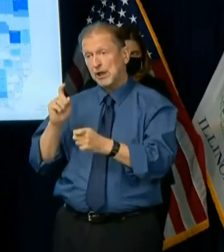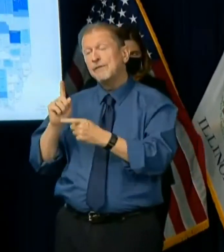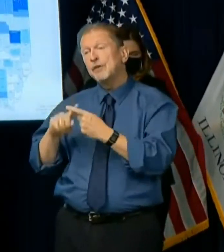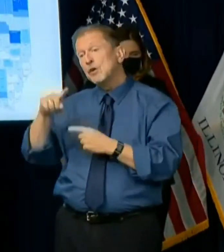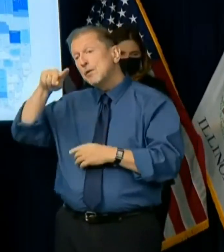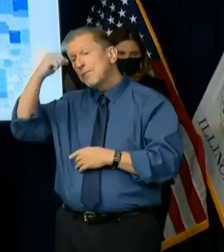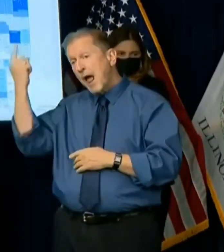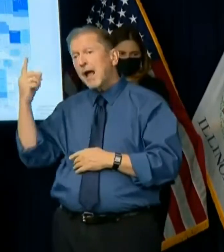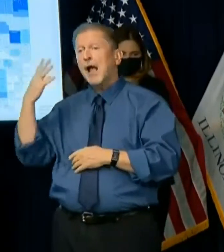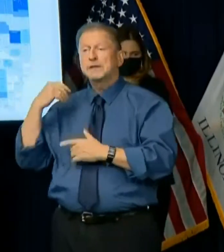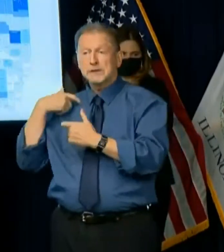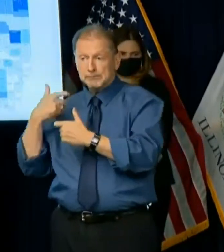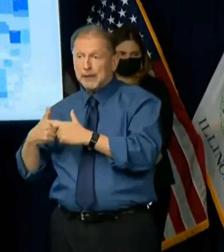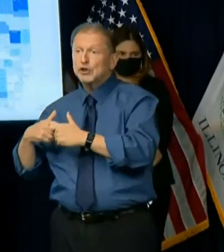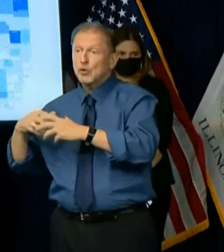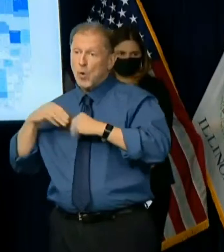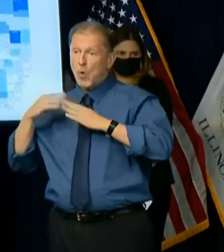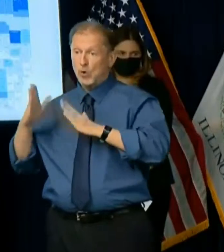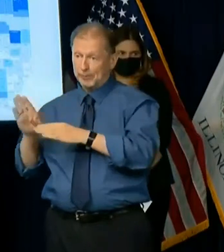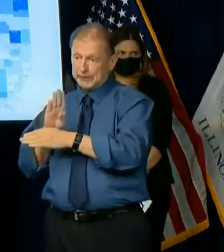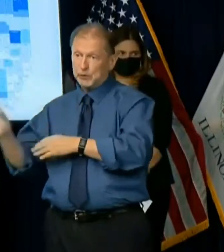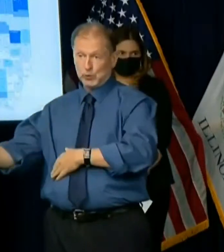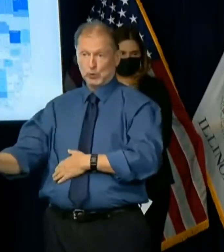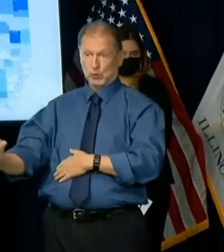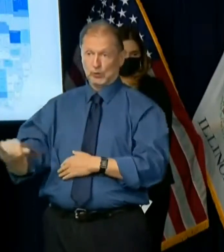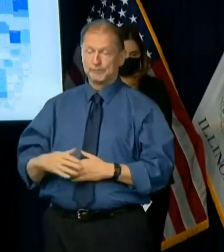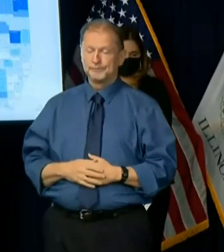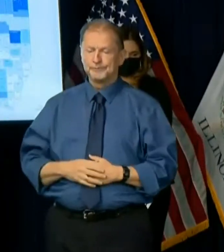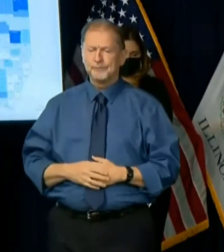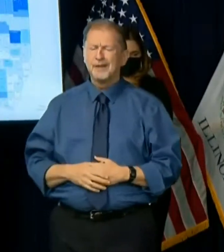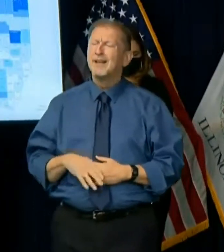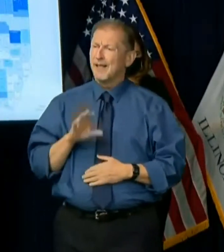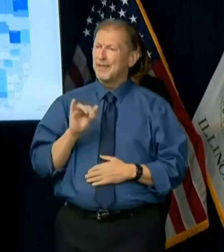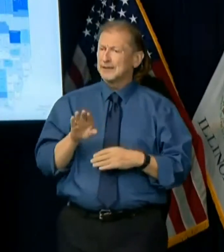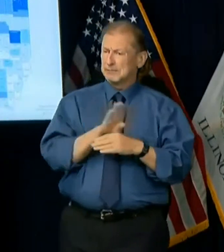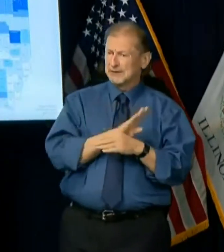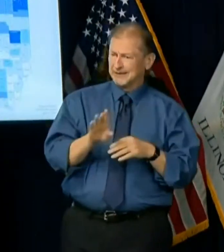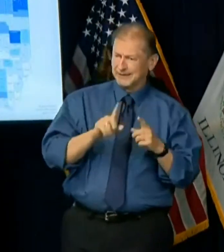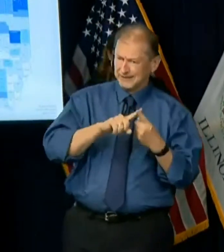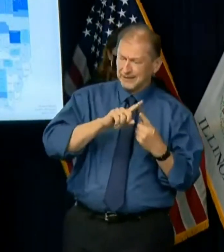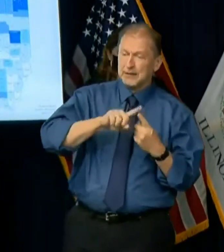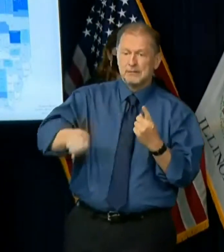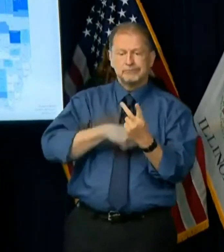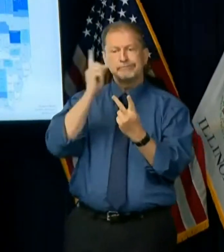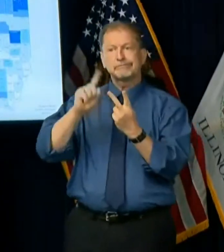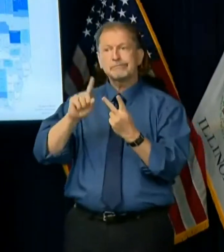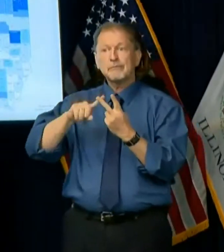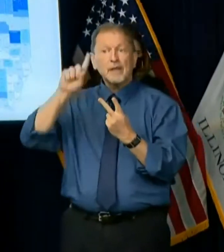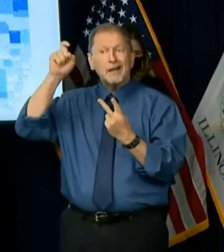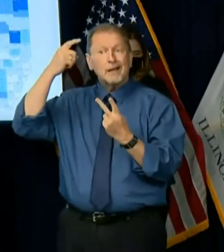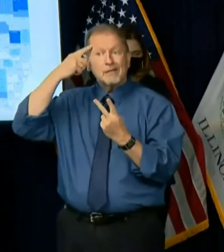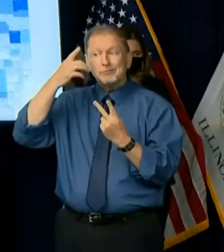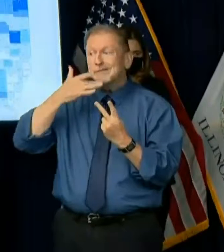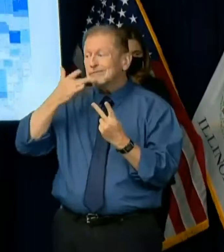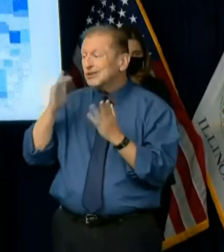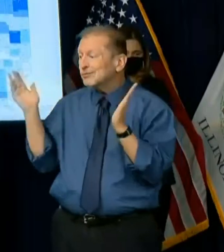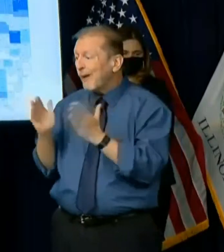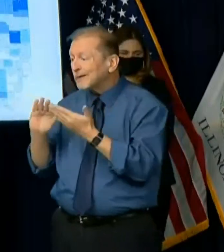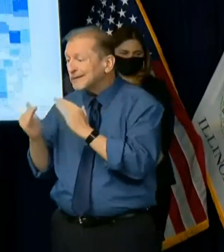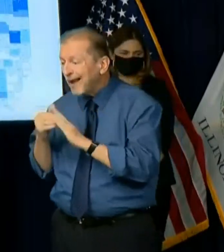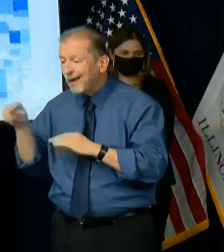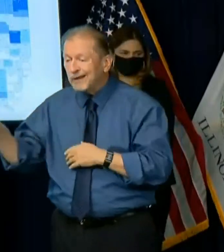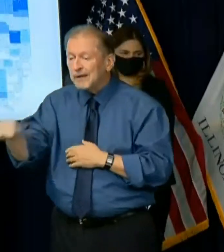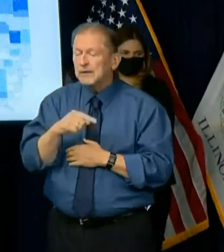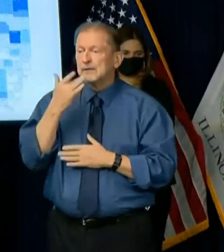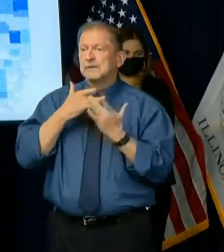And it's not just business that shouldered new pain in this pandemic. Local governments, too, have taken on new costs in this